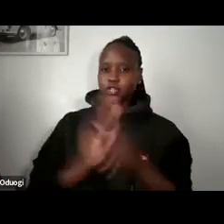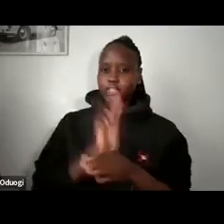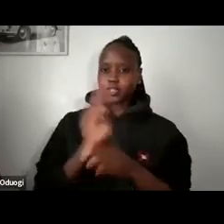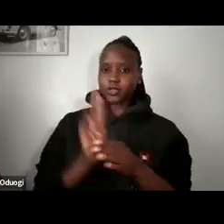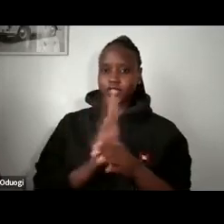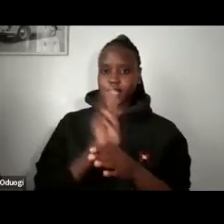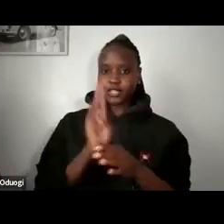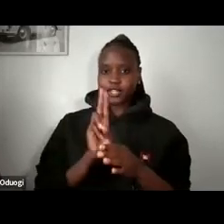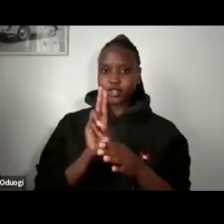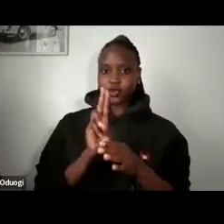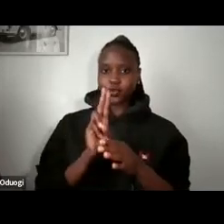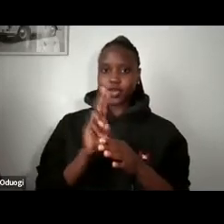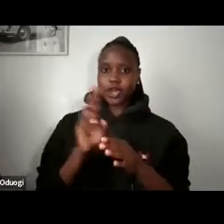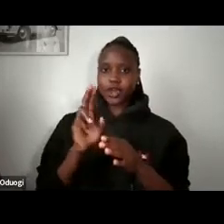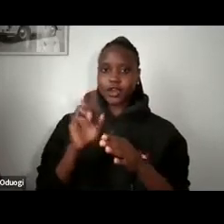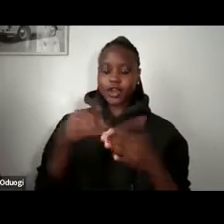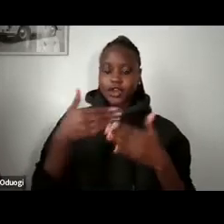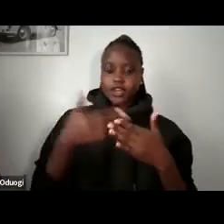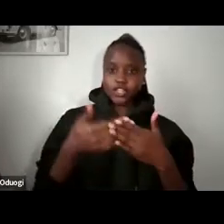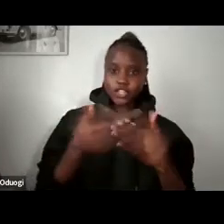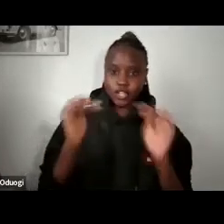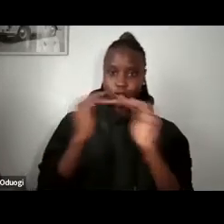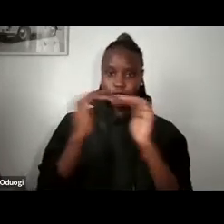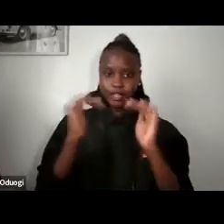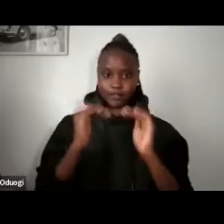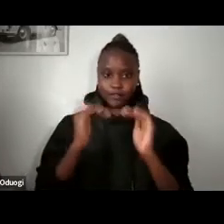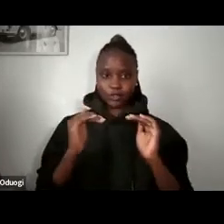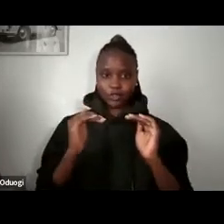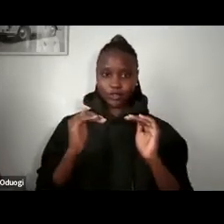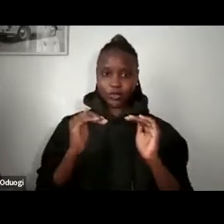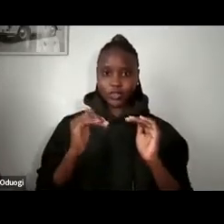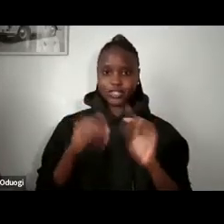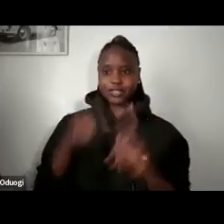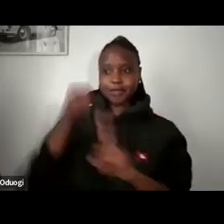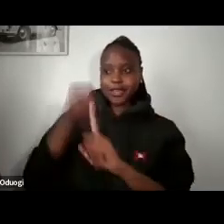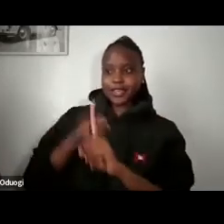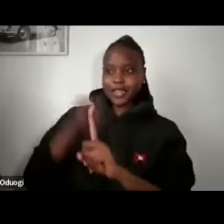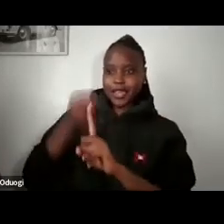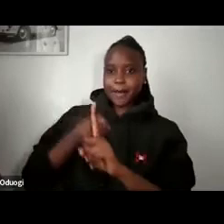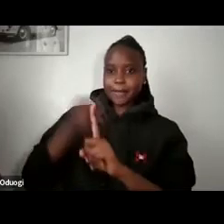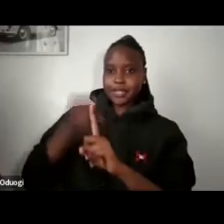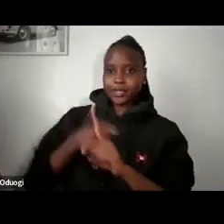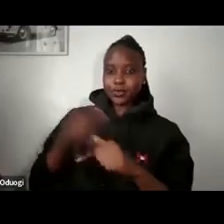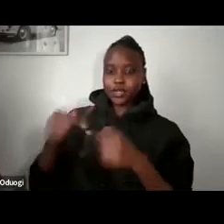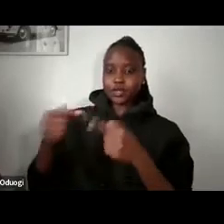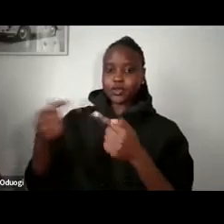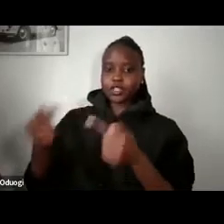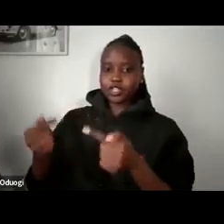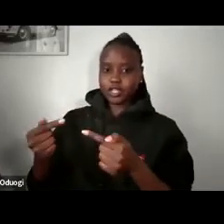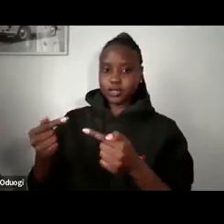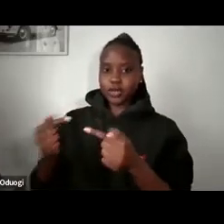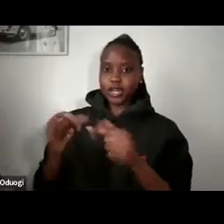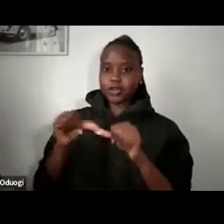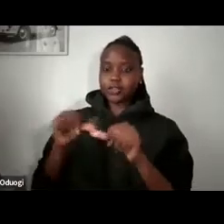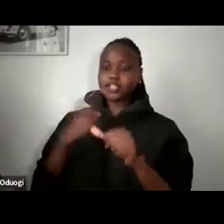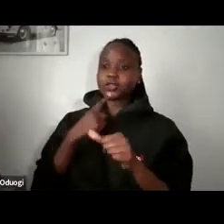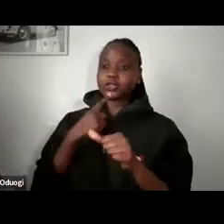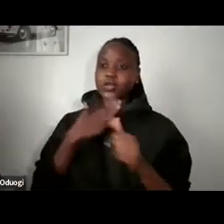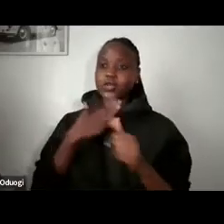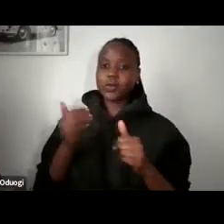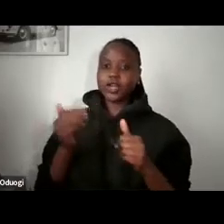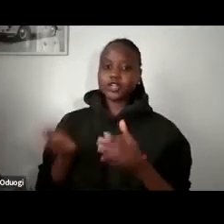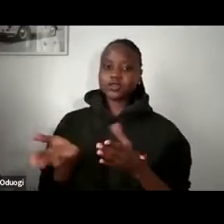those levels. And therefore, it is my appeal that we will go to that other level of saying, we want to bring two things